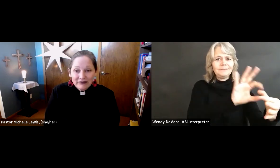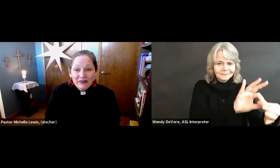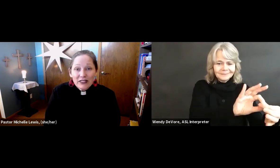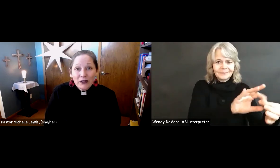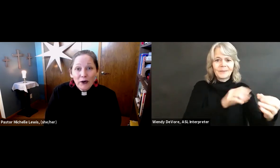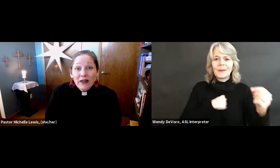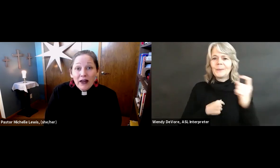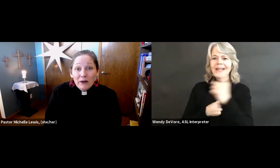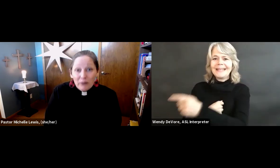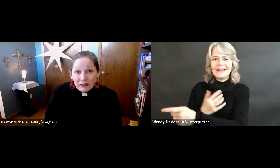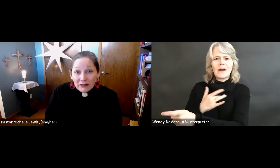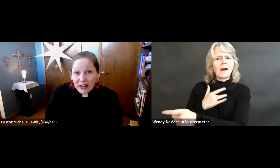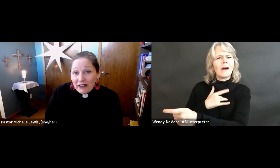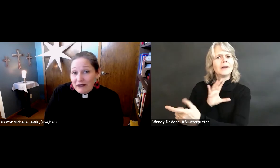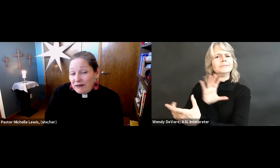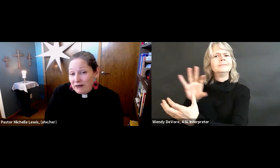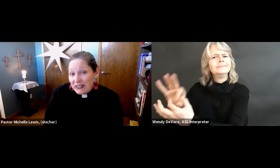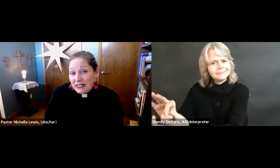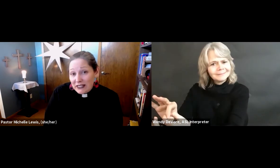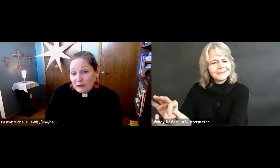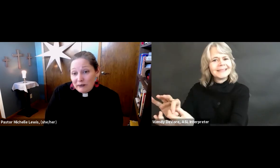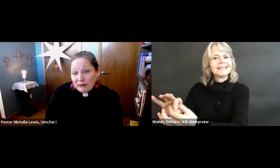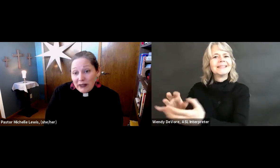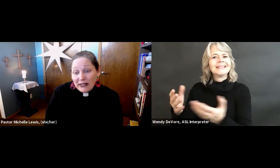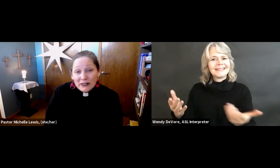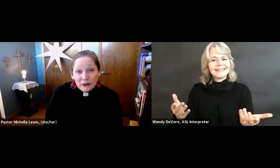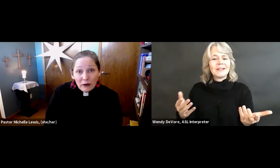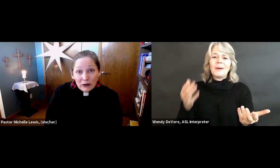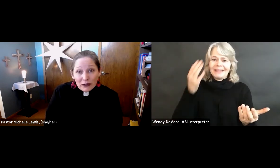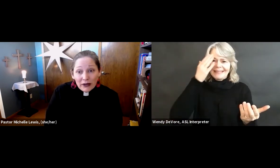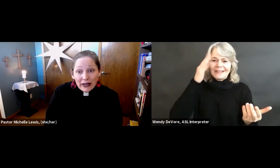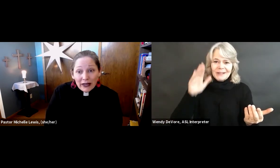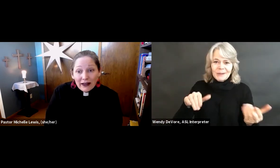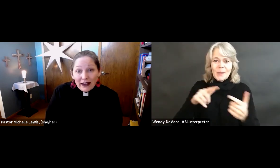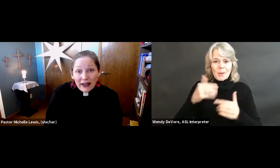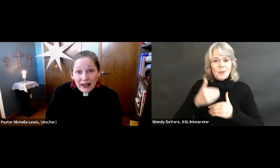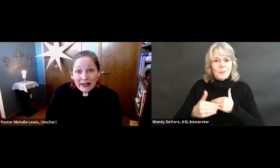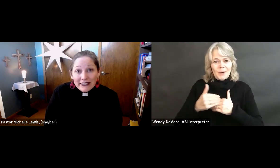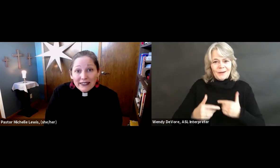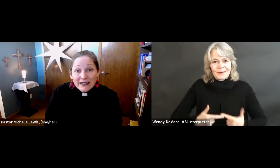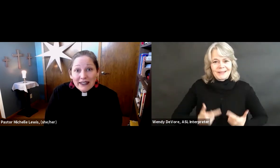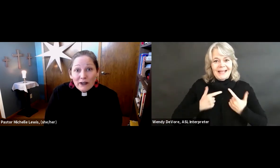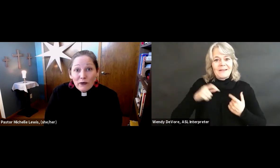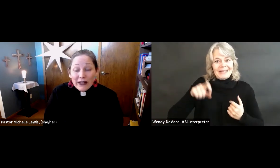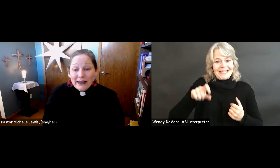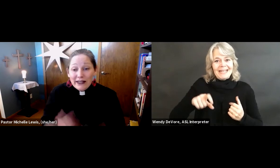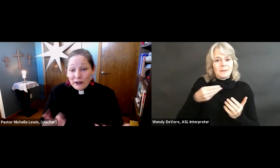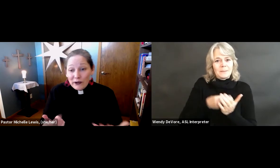So Bread of Life needs some money to do what we're doing. And when